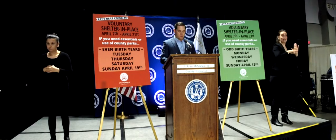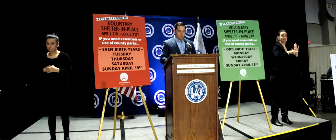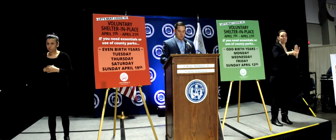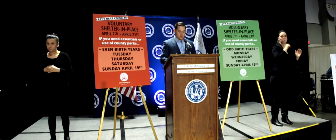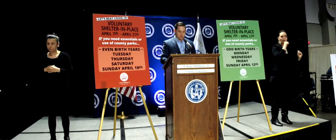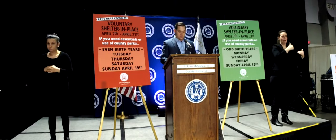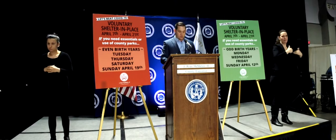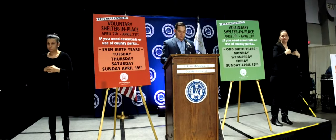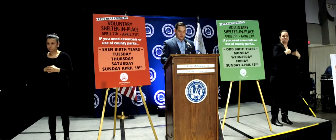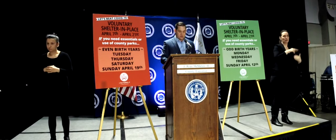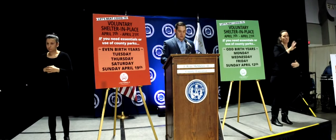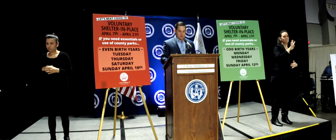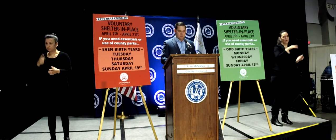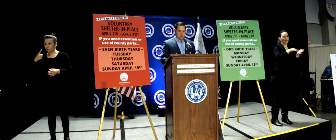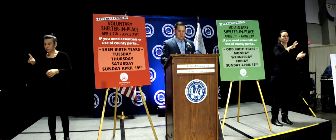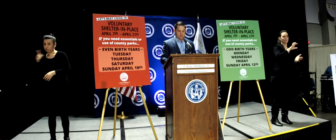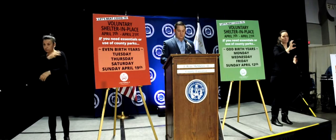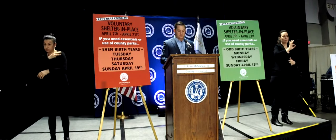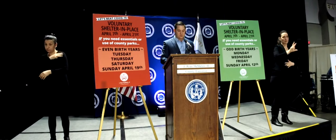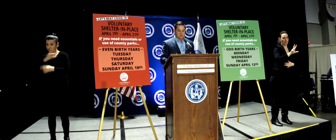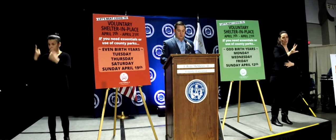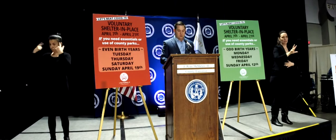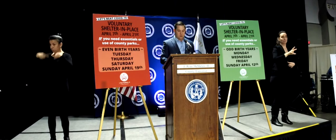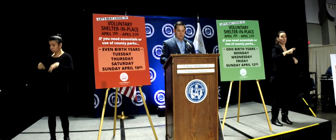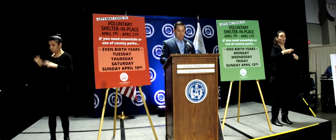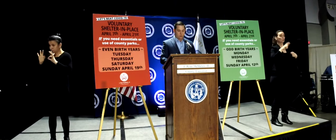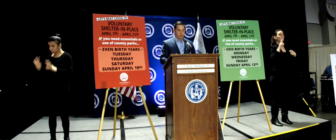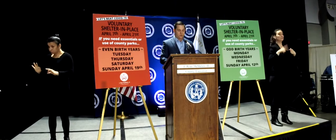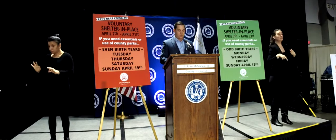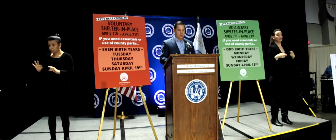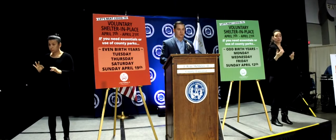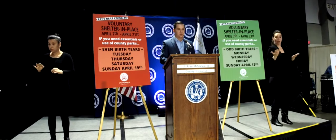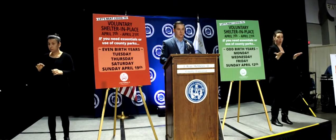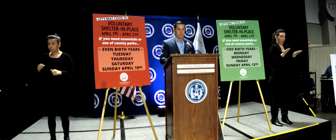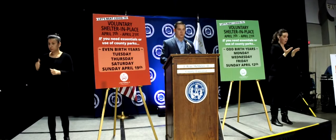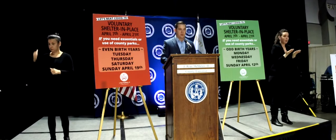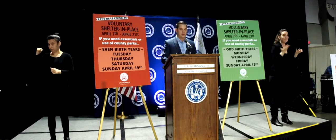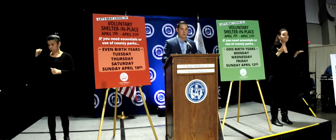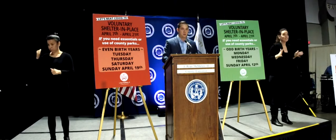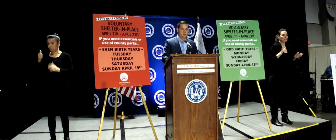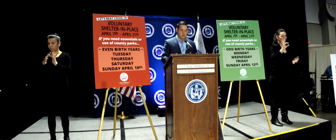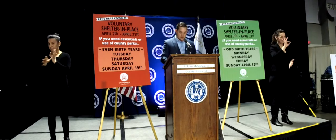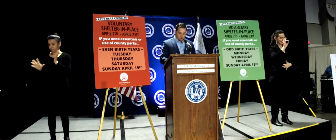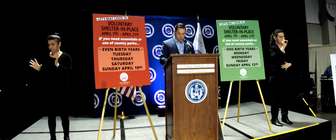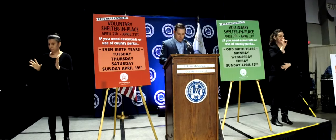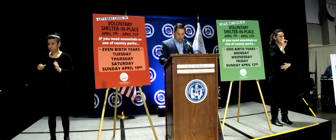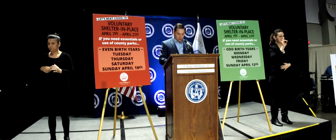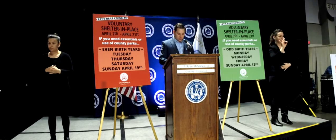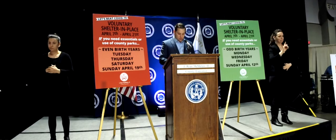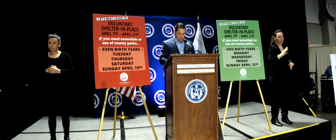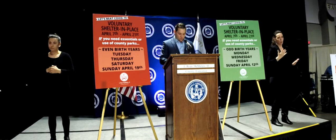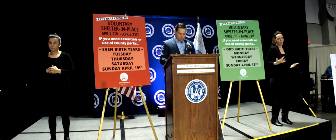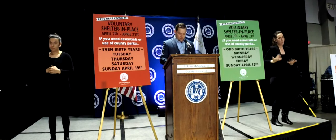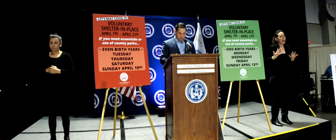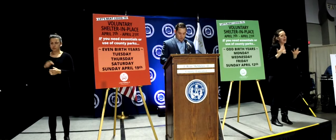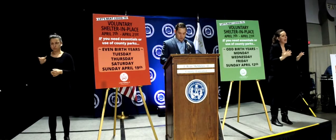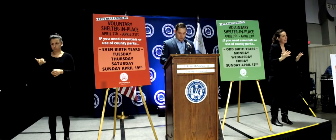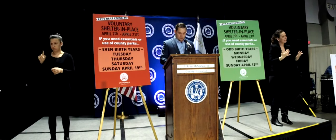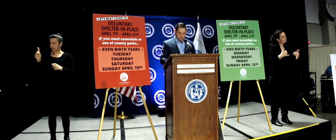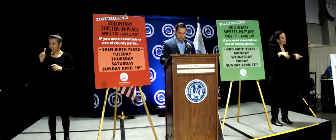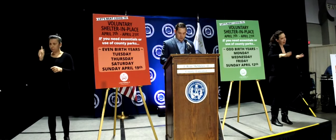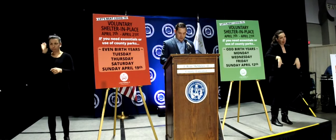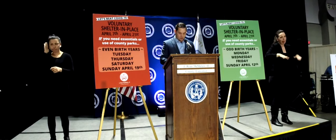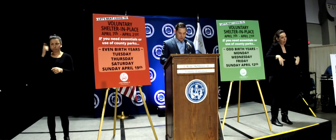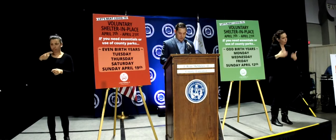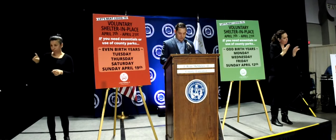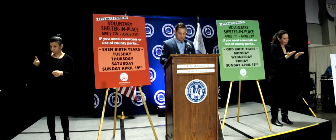but certainly 13 positives is going in the right direction when we look at the last week. Hopefully we'll